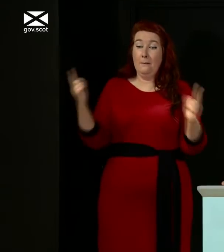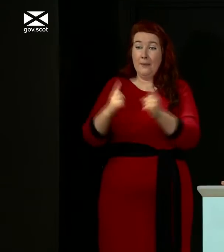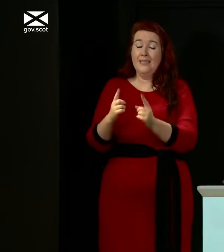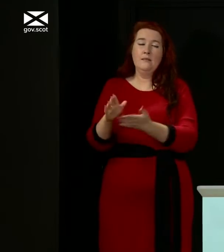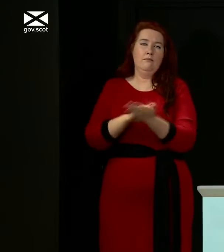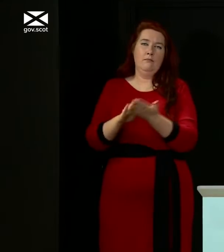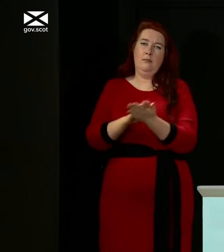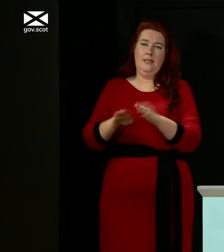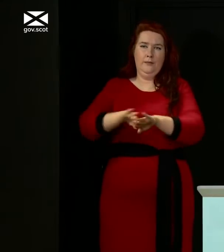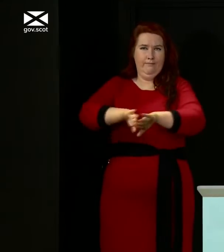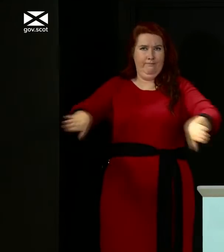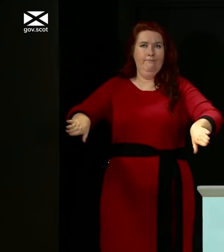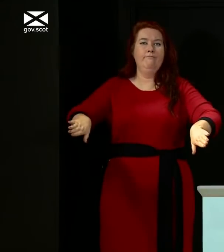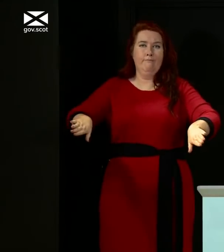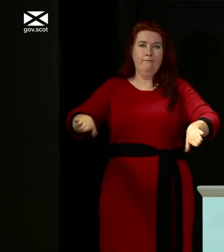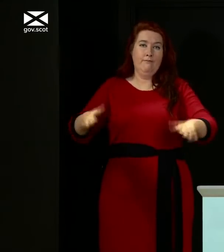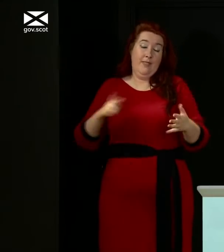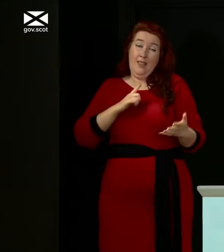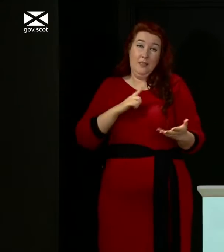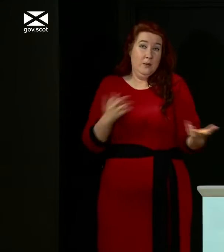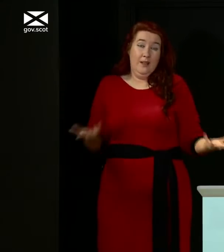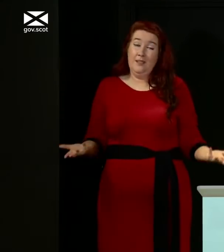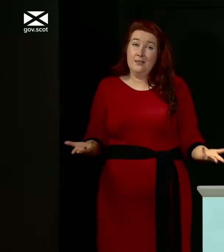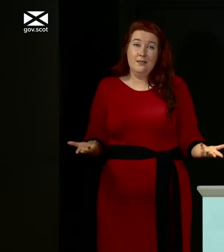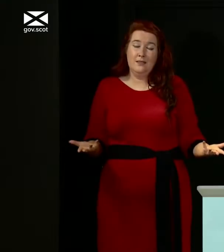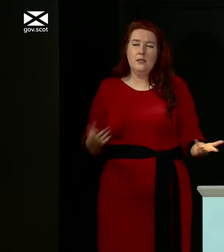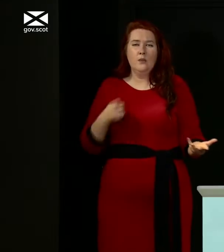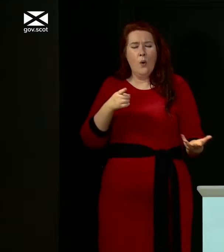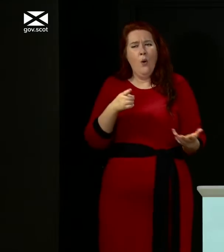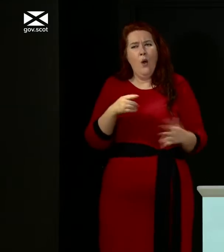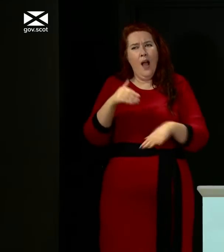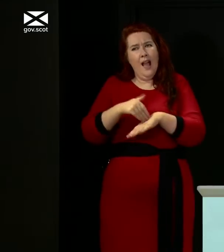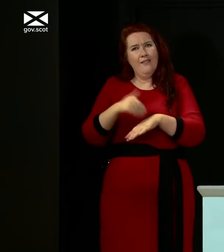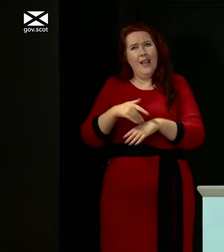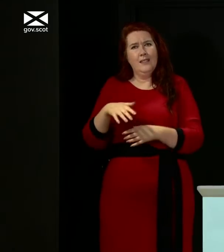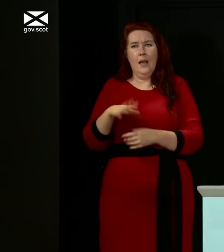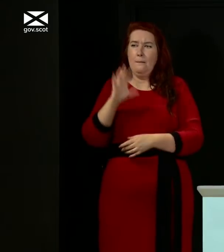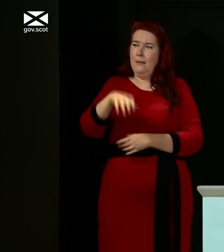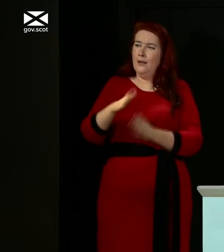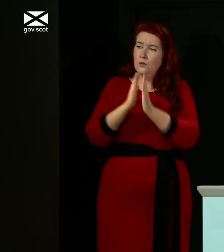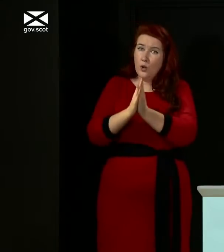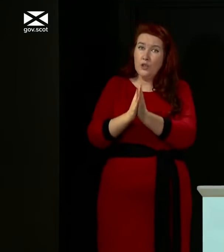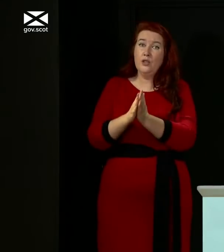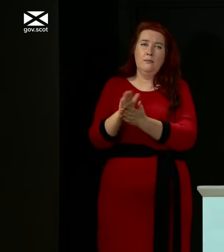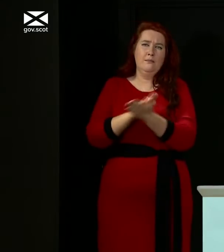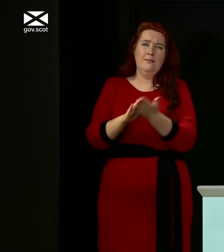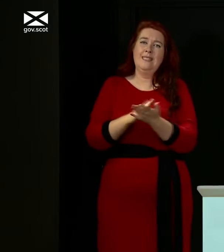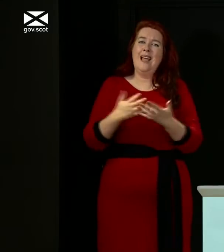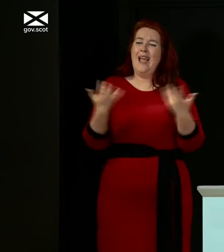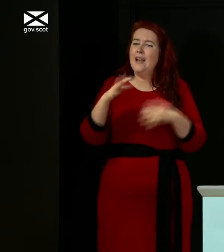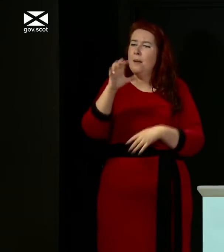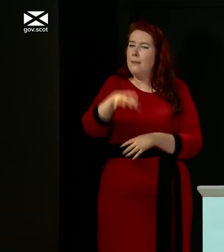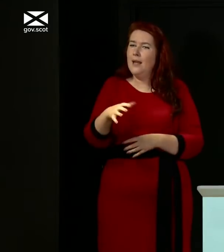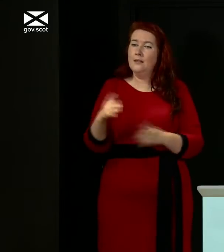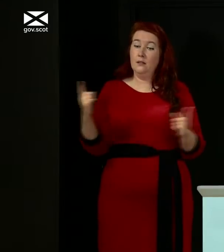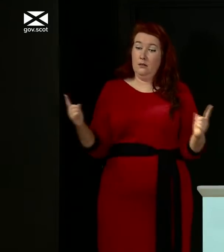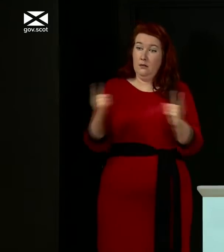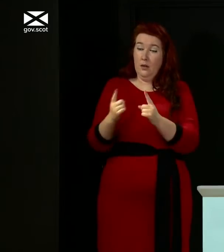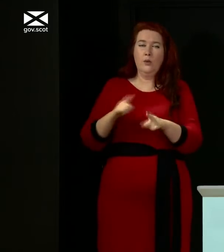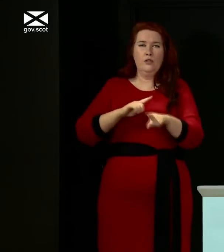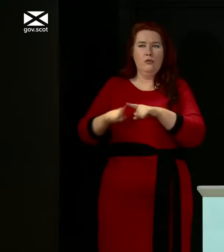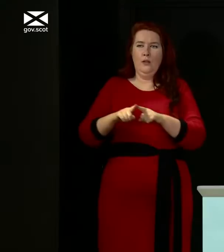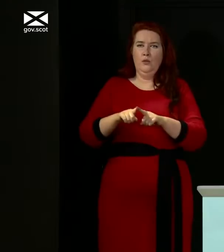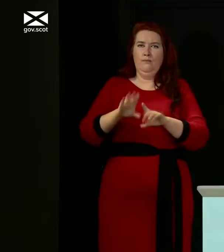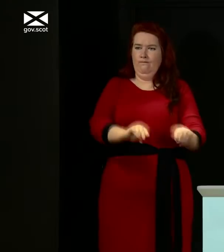involve really difficult things, including the decision on places of worship. It's about taking away as many opportunities as